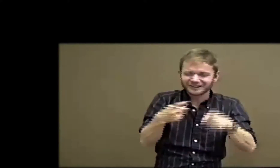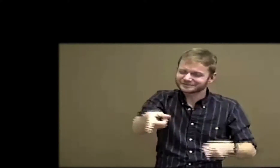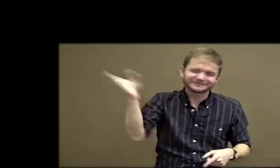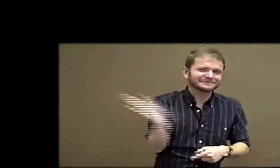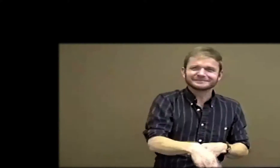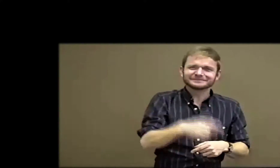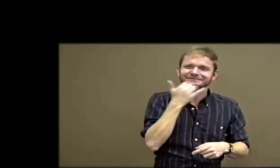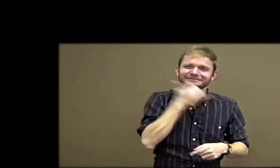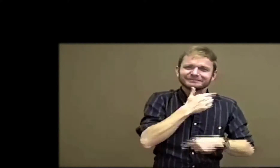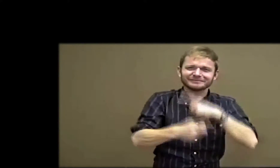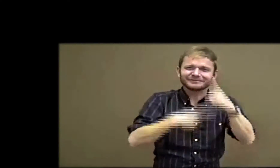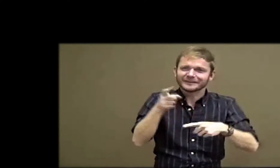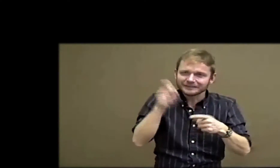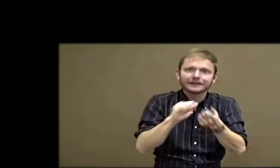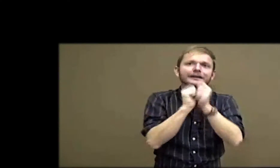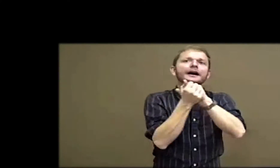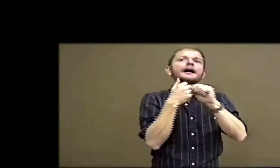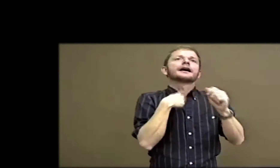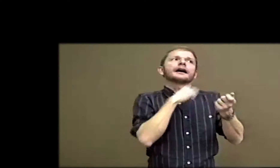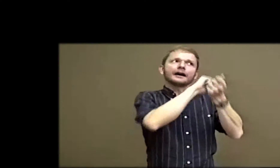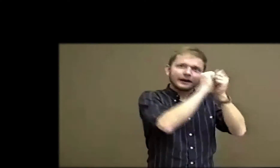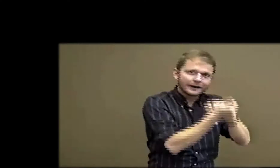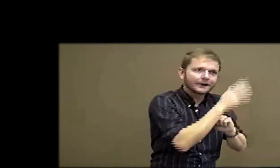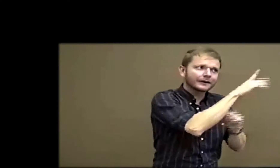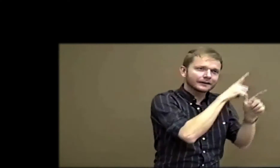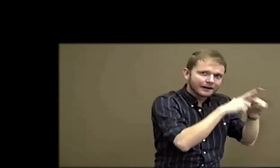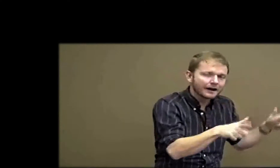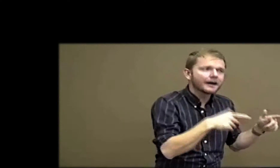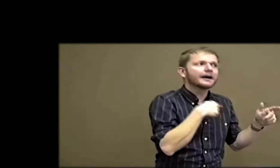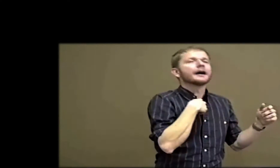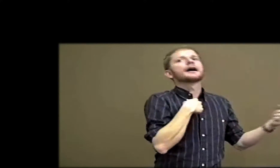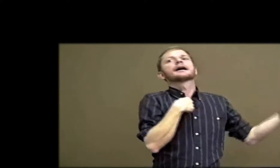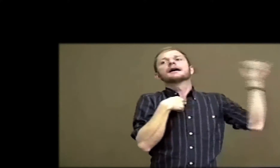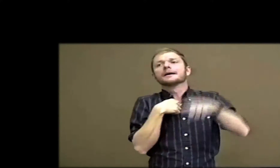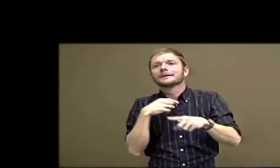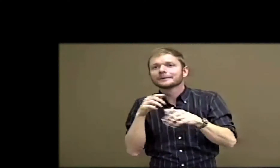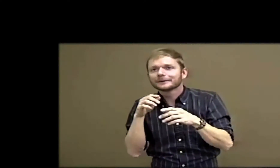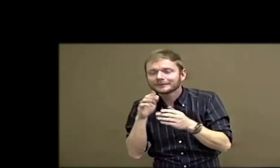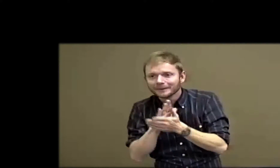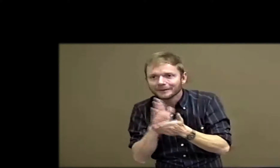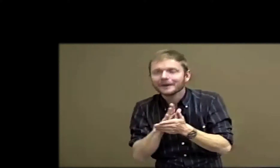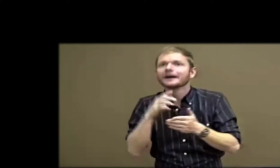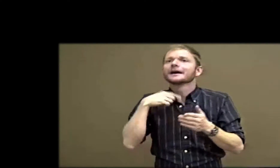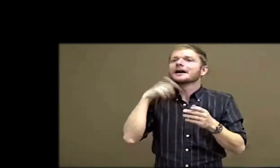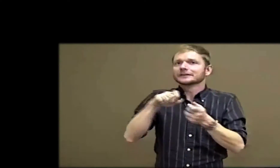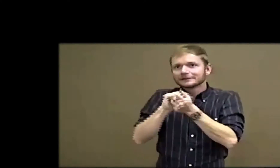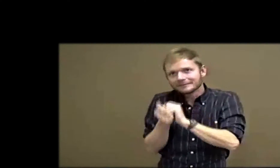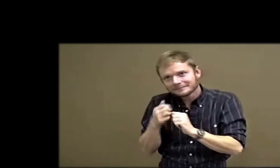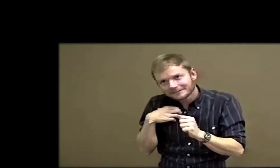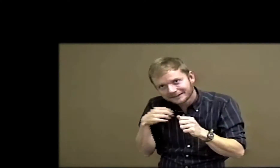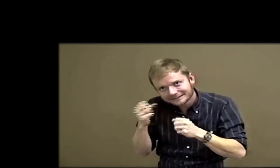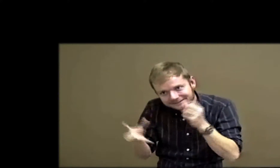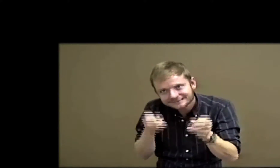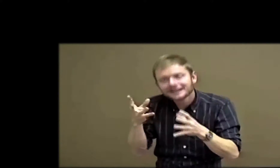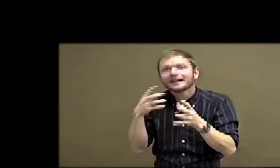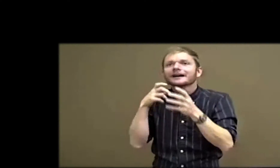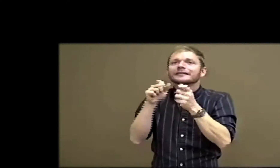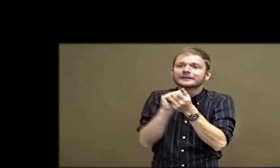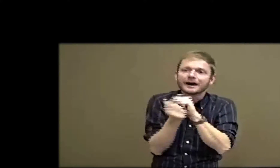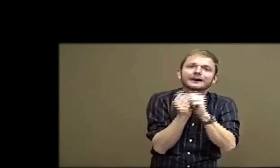that the signs I was showing them weren't natural ASL. So they'd correct me, and I'd make the changes at home, but when I was back at school, I'd change the signing they